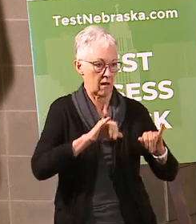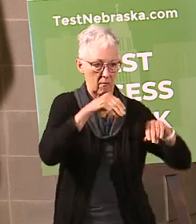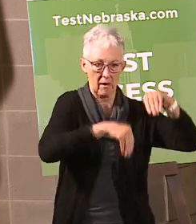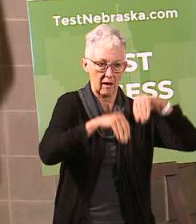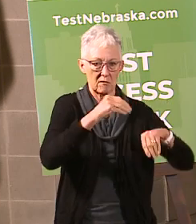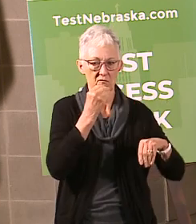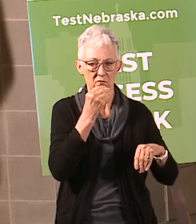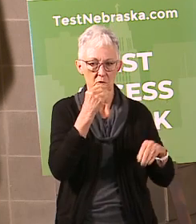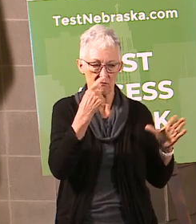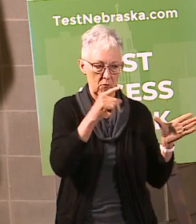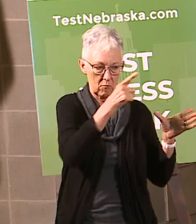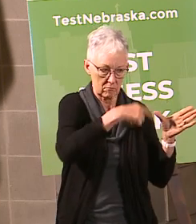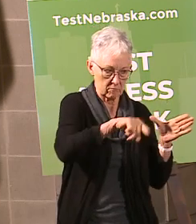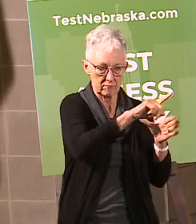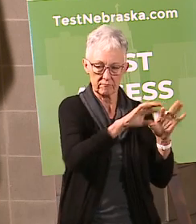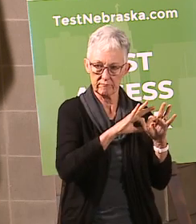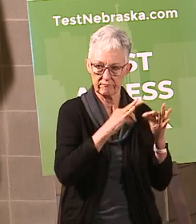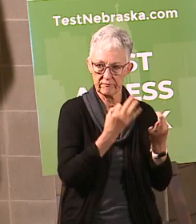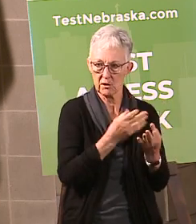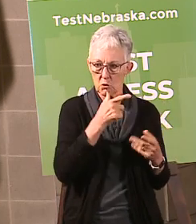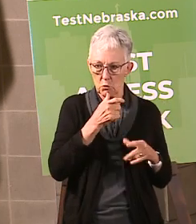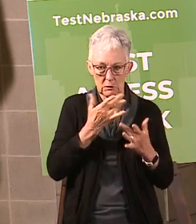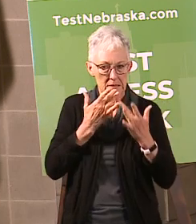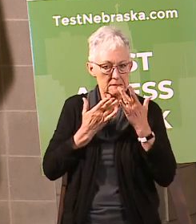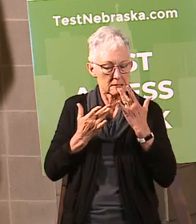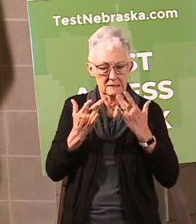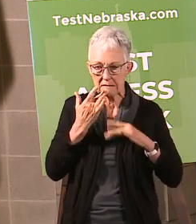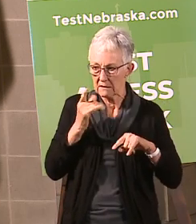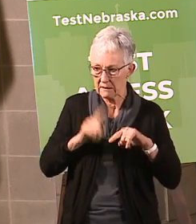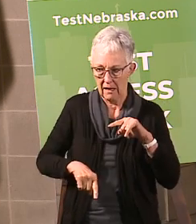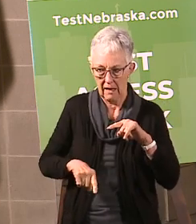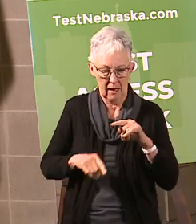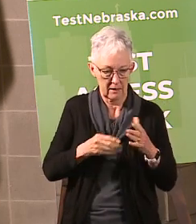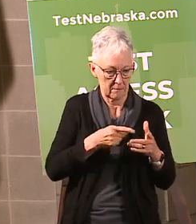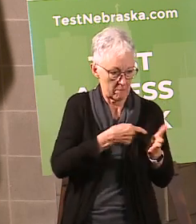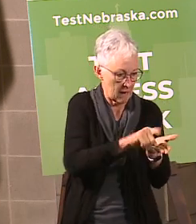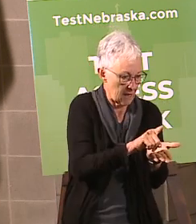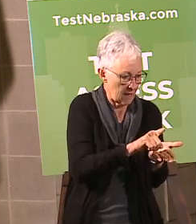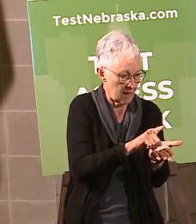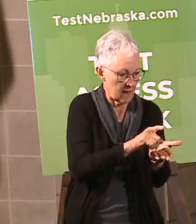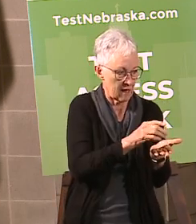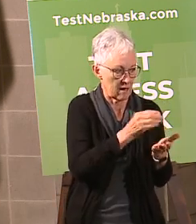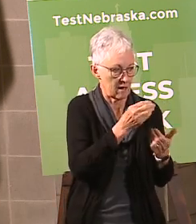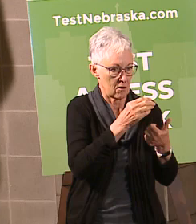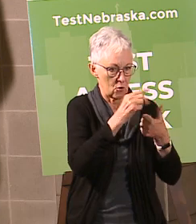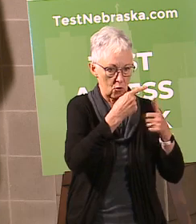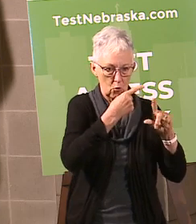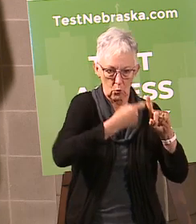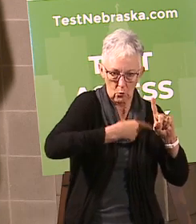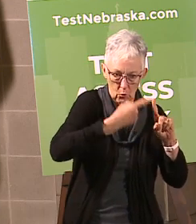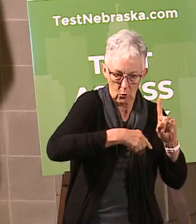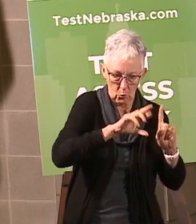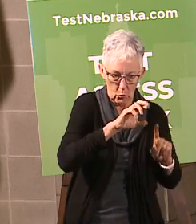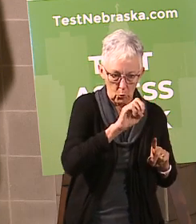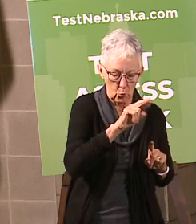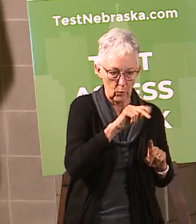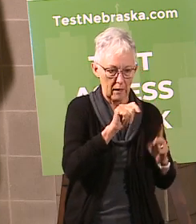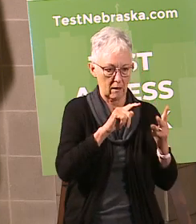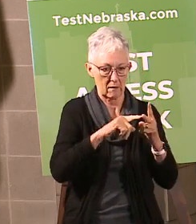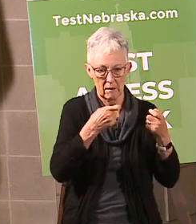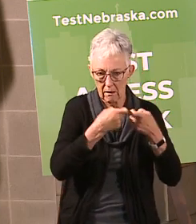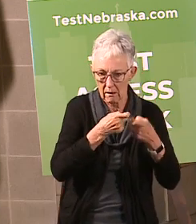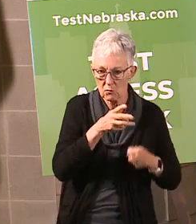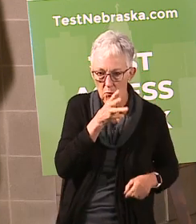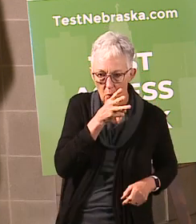families who are struggling to get food and pay for housing and utilities. We've raised a total of